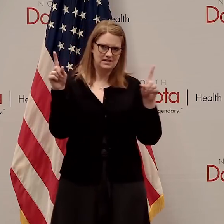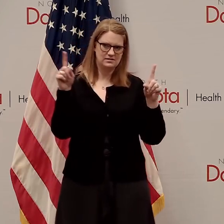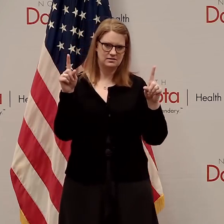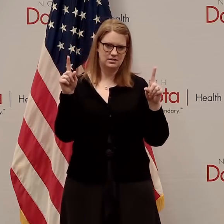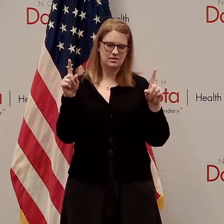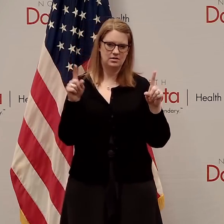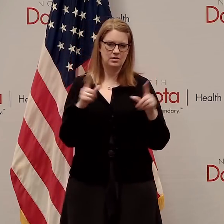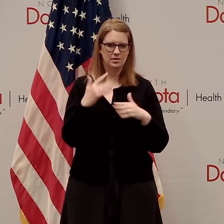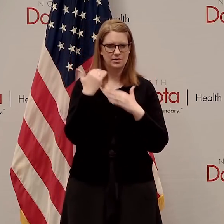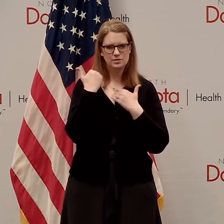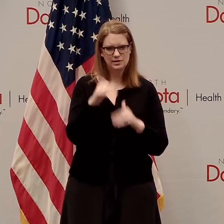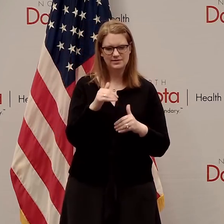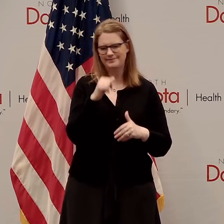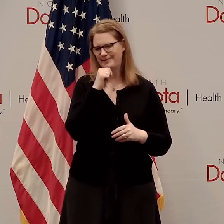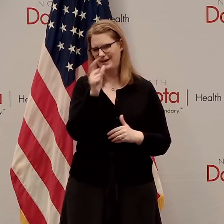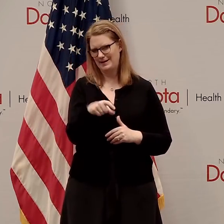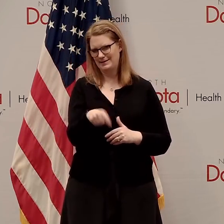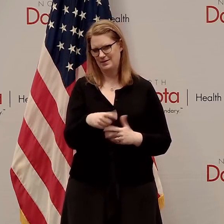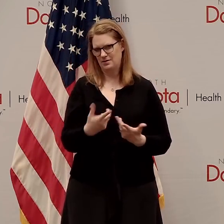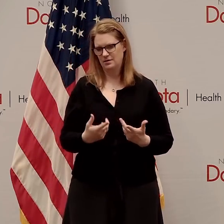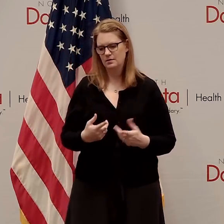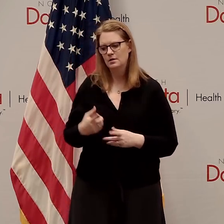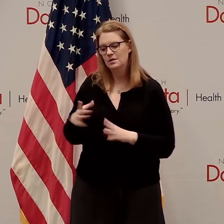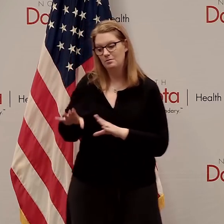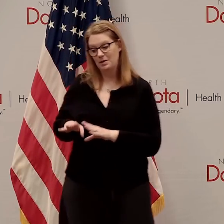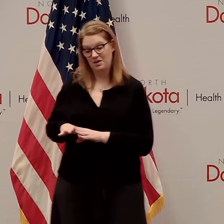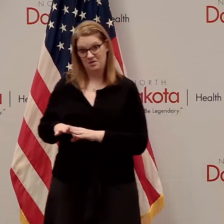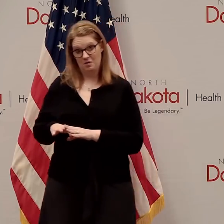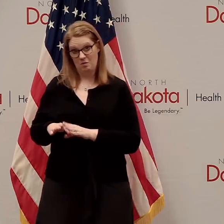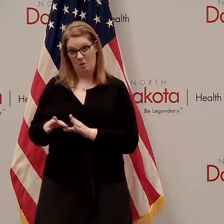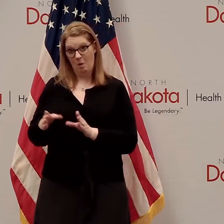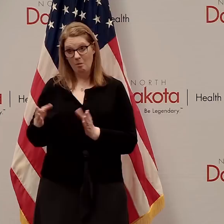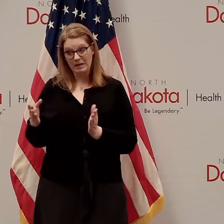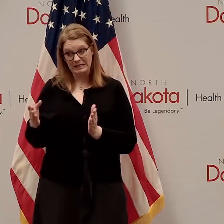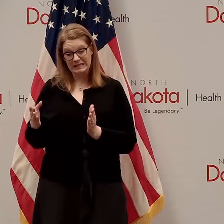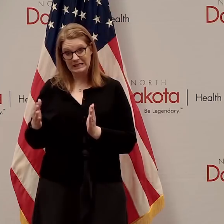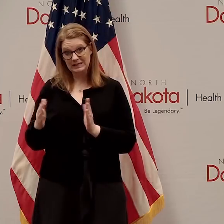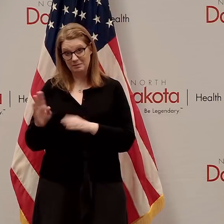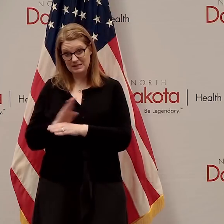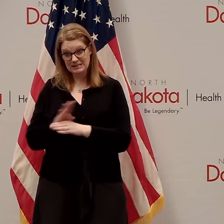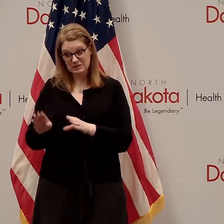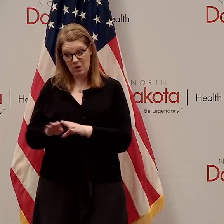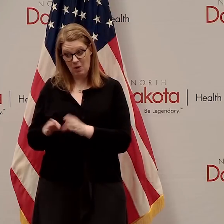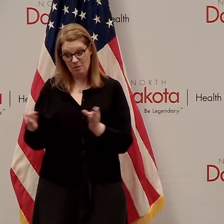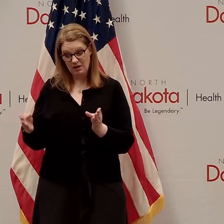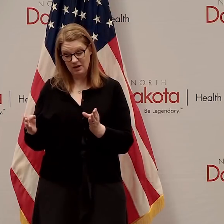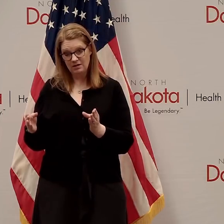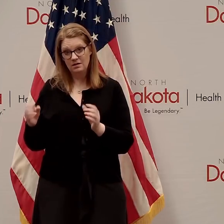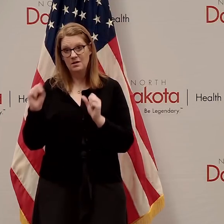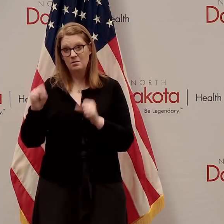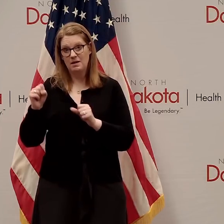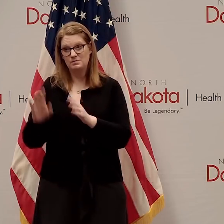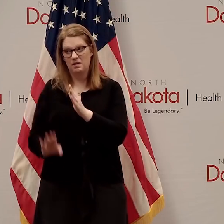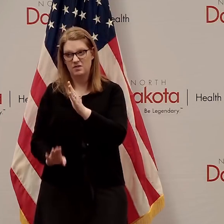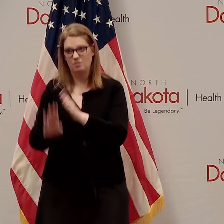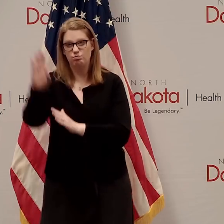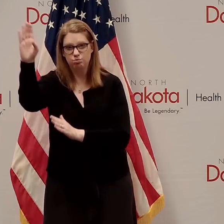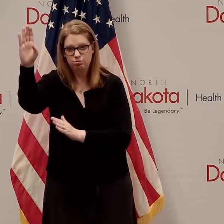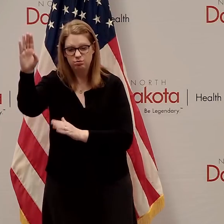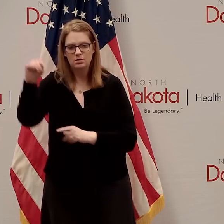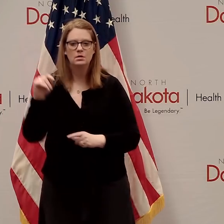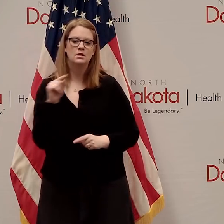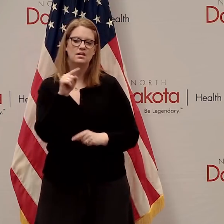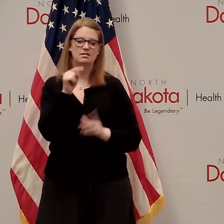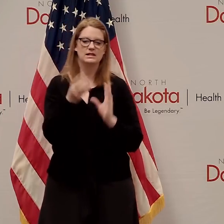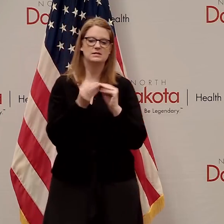placed were necessary, but reopening does come with the risk and distinct possibility of surge of cases. And the model will be helpful going